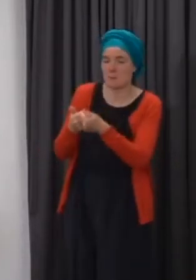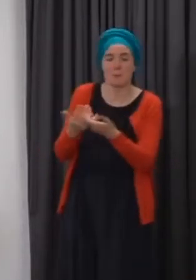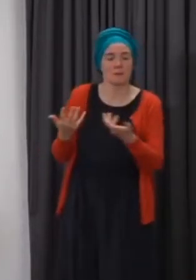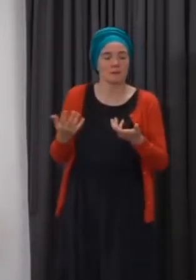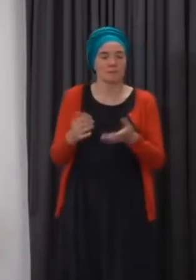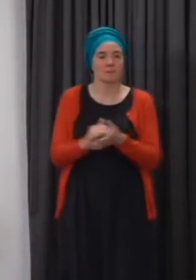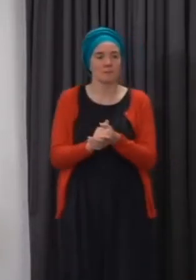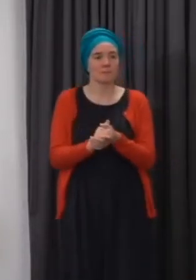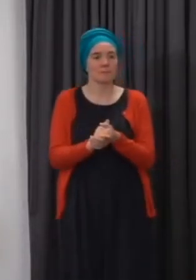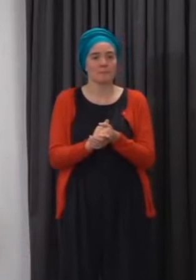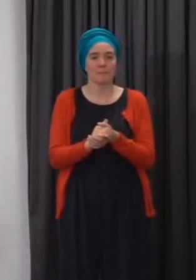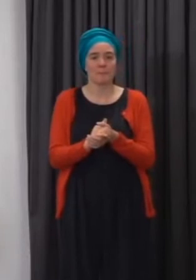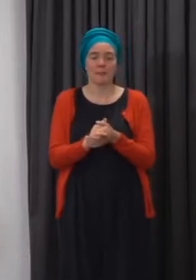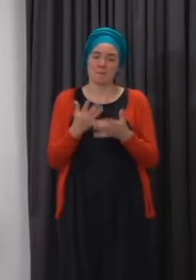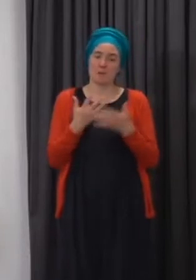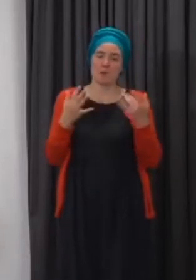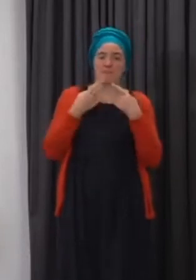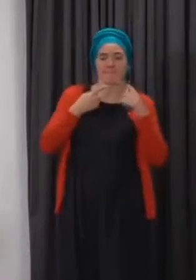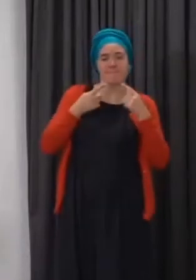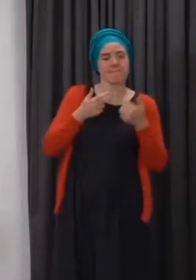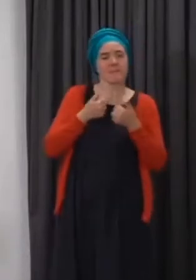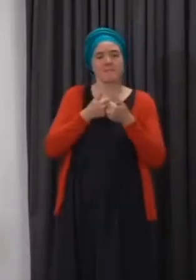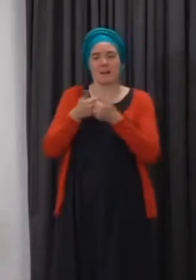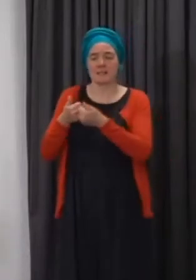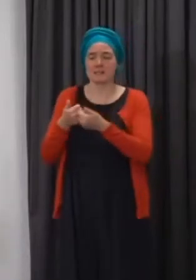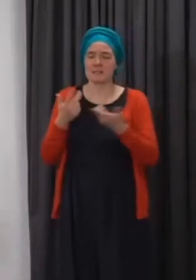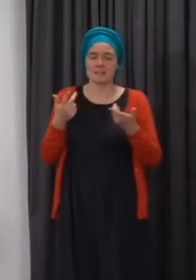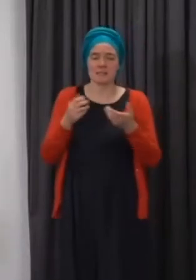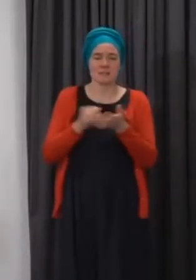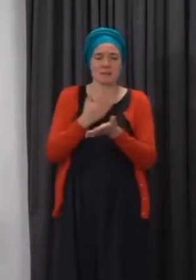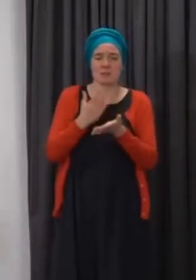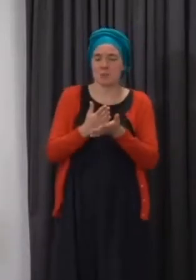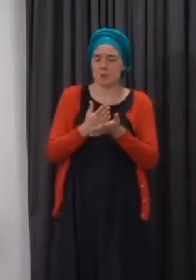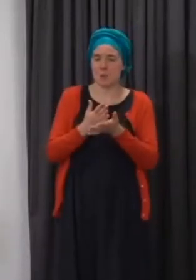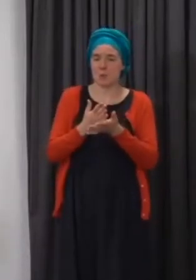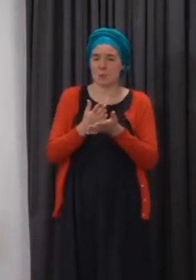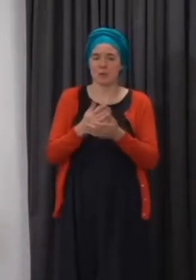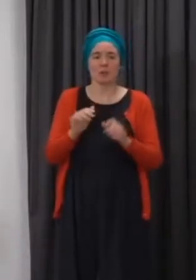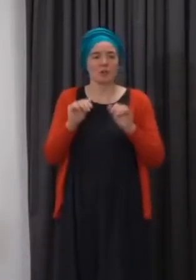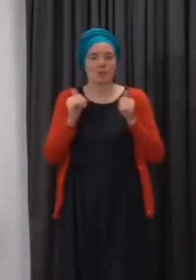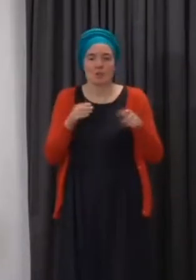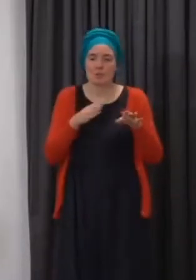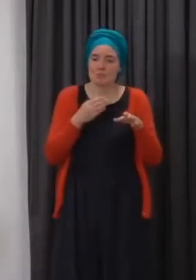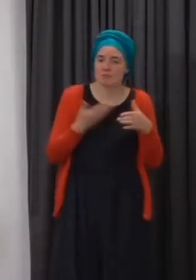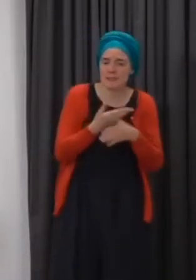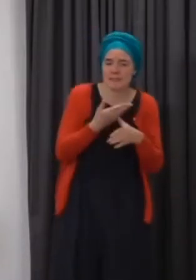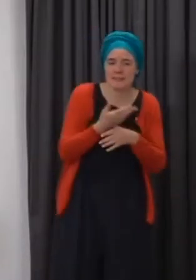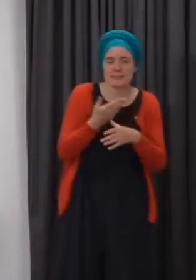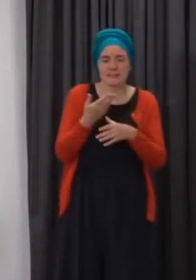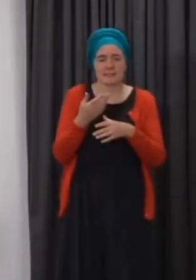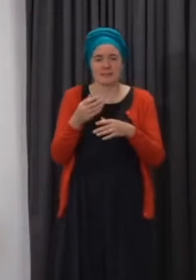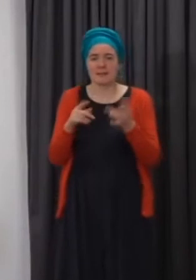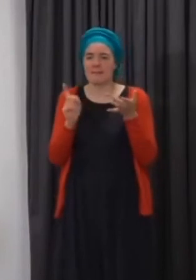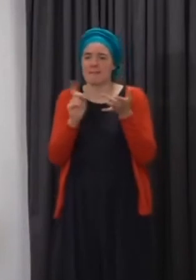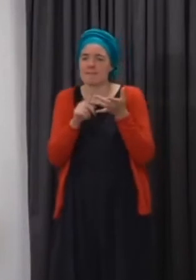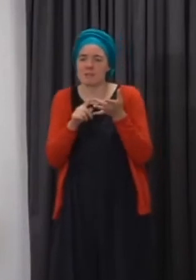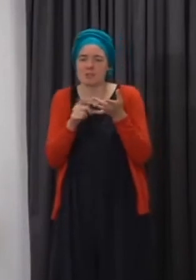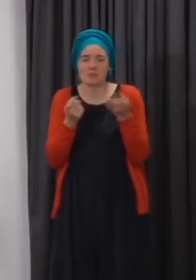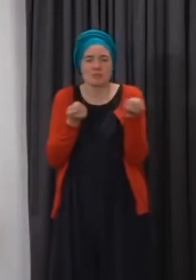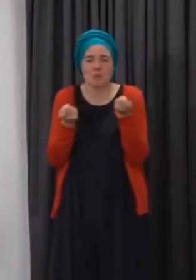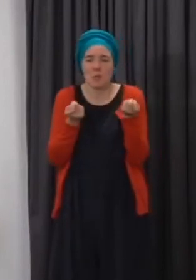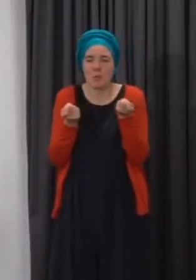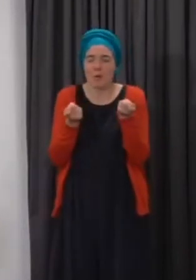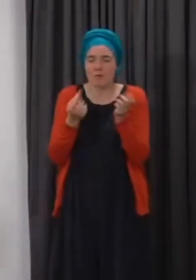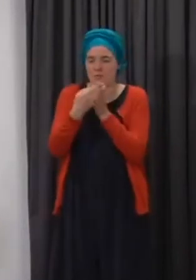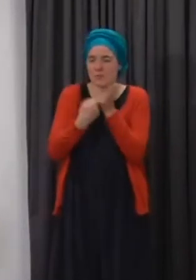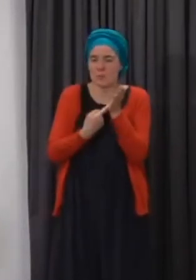give is really about ensuring that the normal good practice and infection control measures are in place. Actually, the use of a test